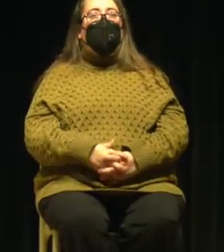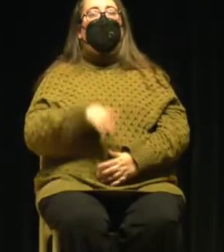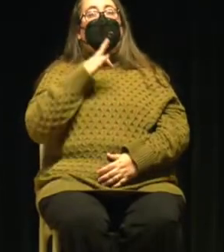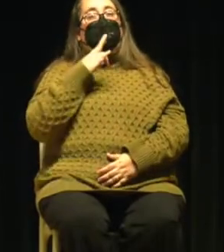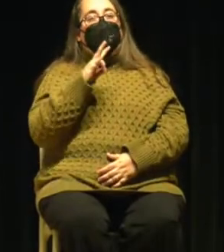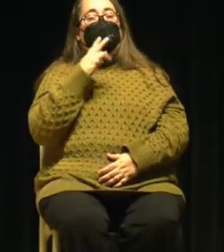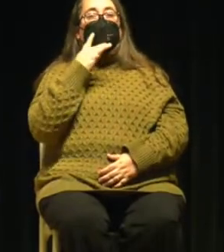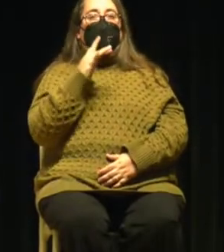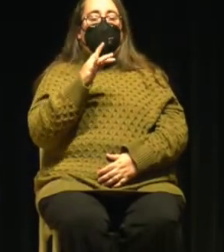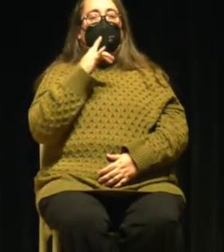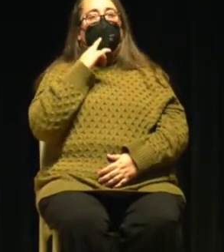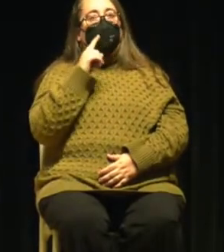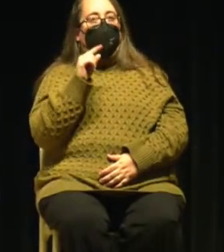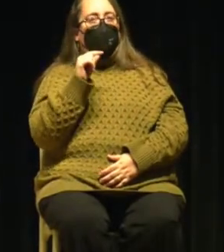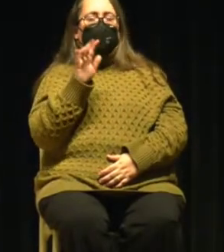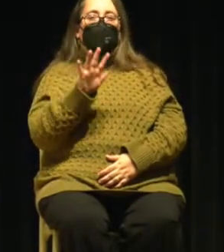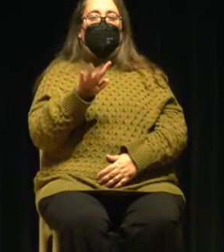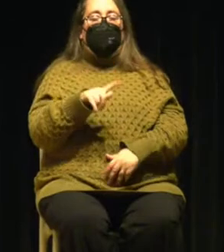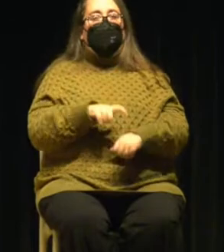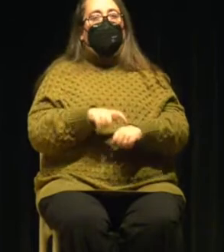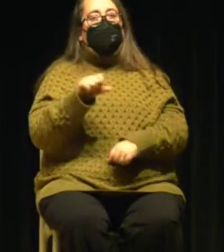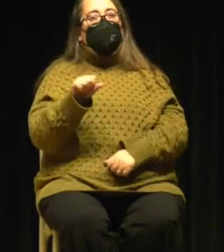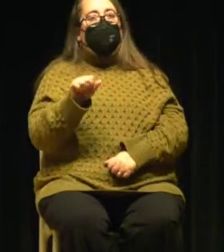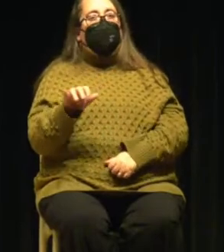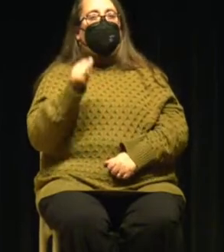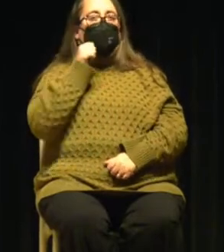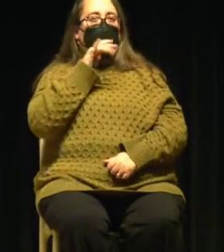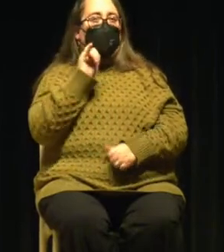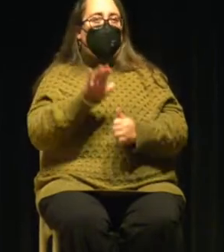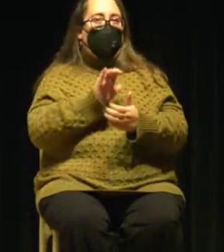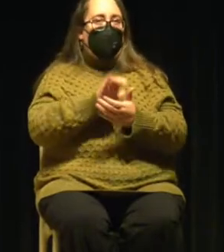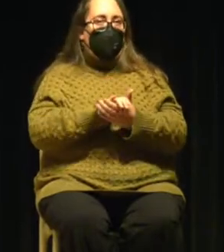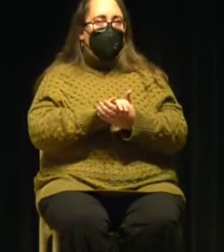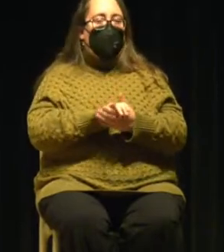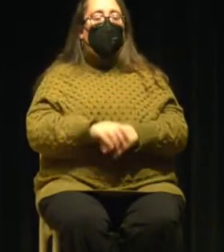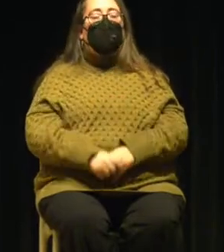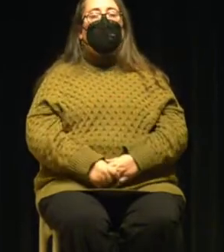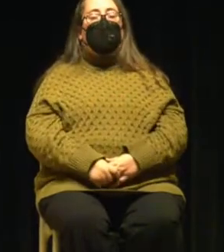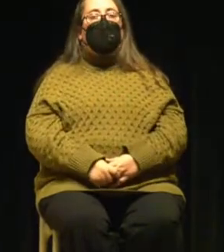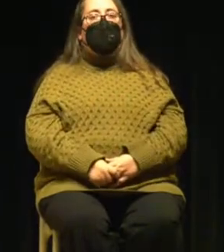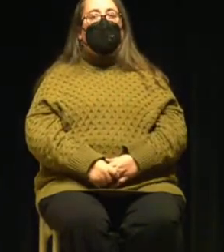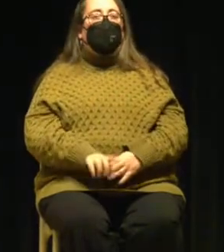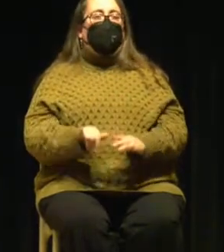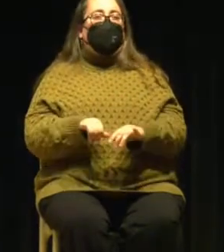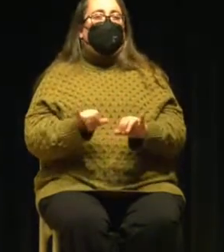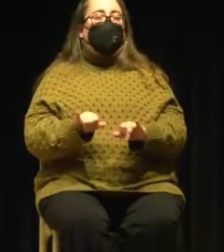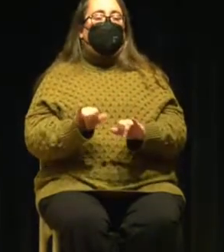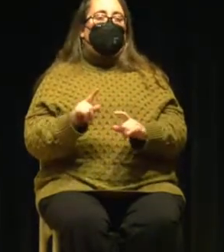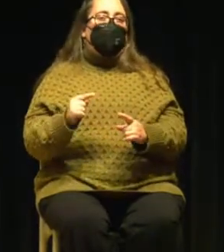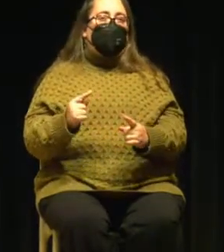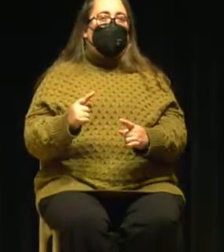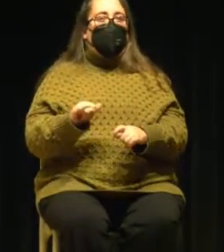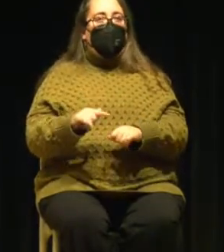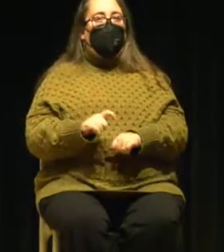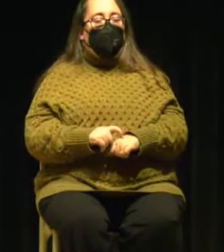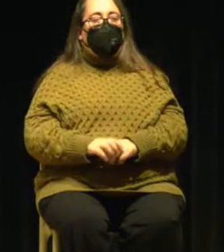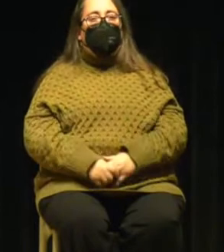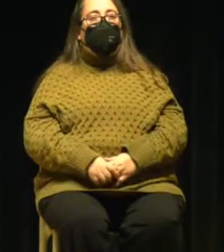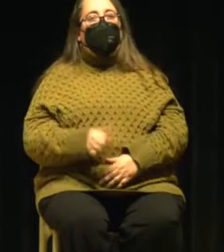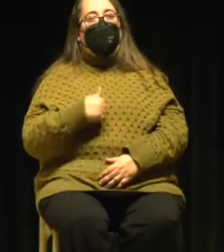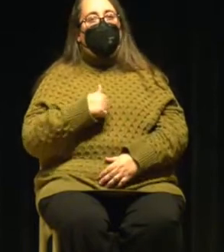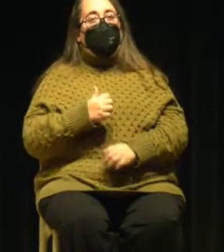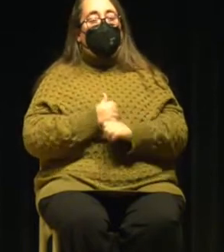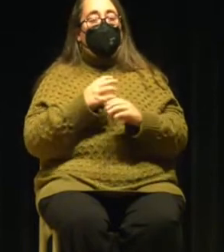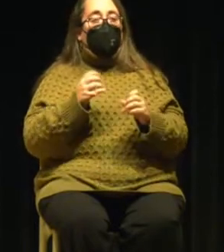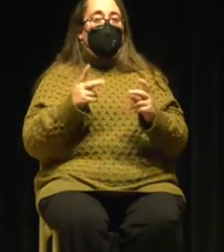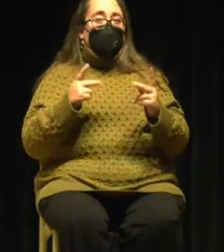18, 20 years old, which is around the time that South Asian girls will start getting marriage proposals, because that's kind of the system that was in place at that time, that I wouldn't be getting any